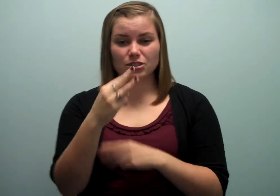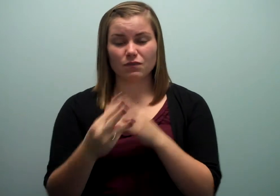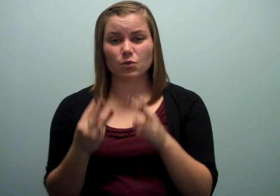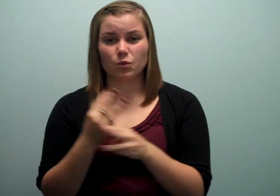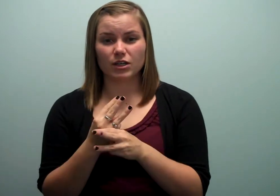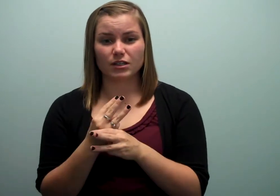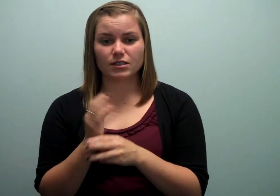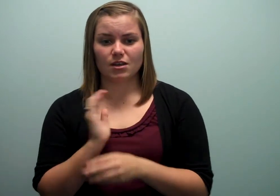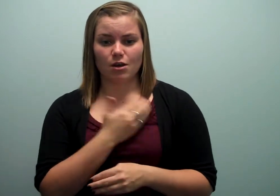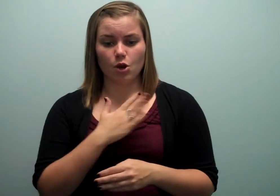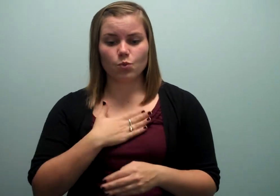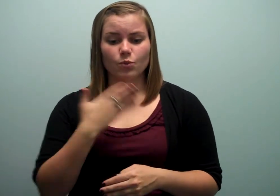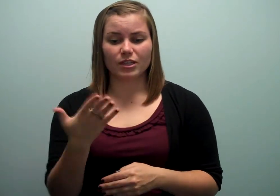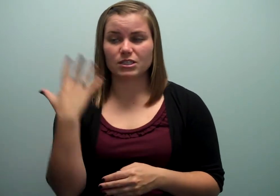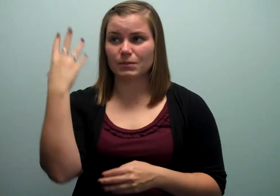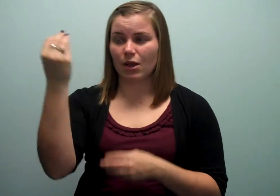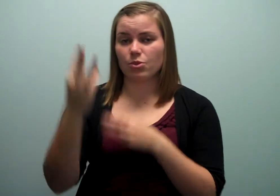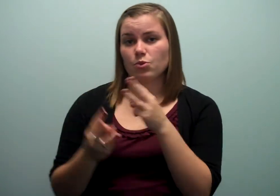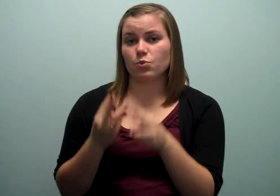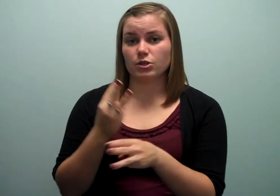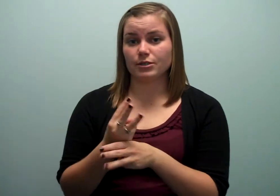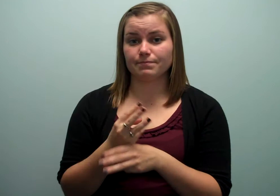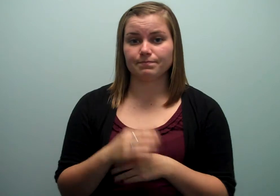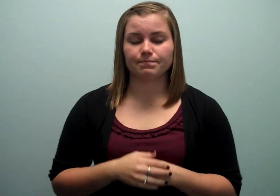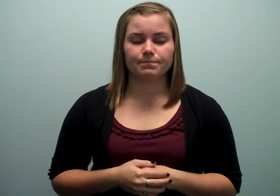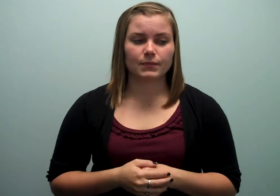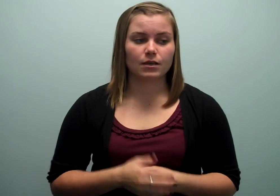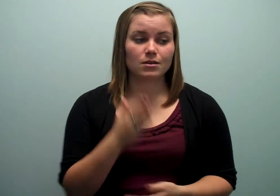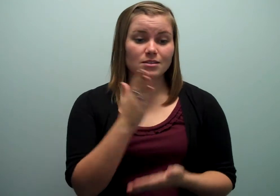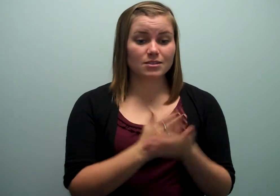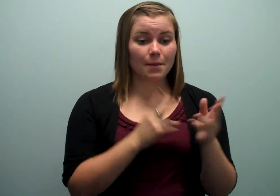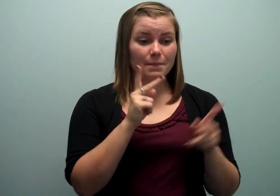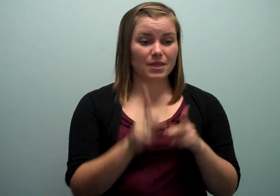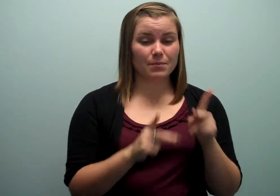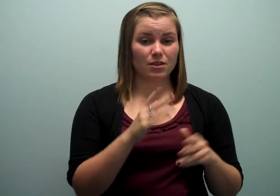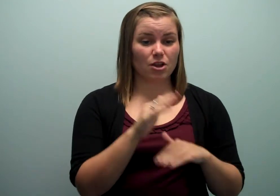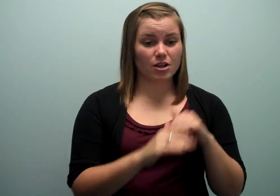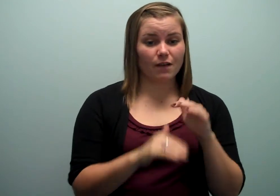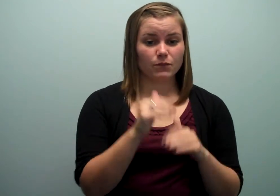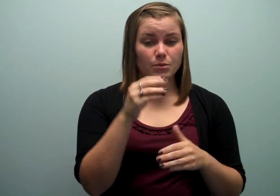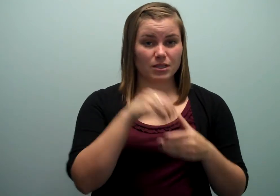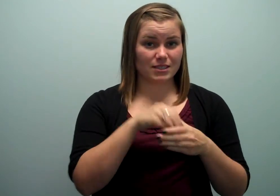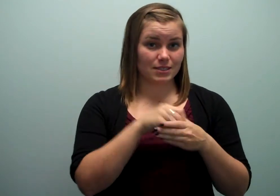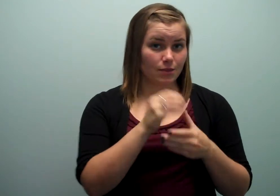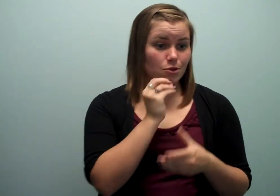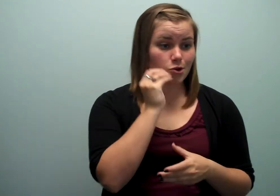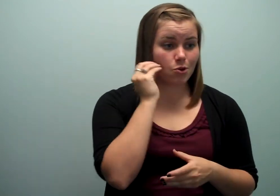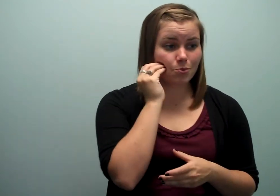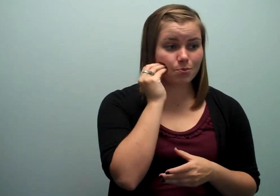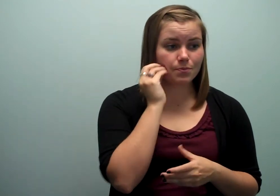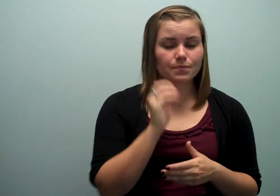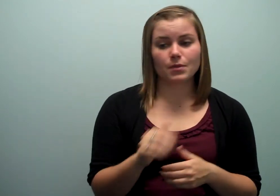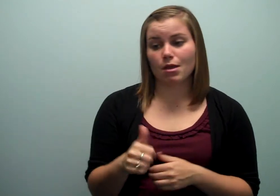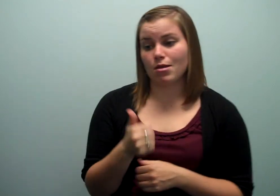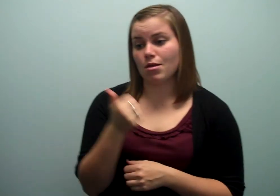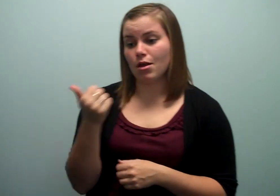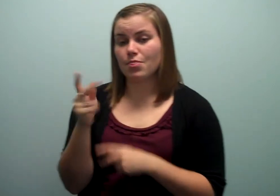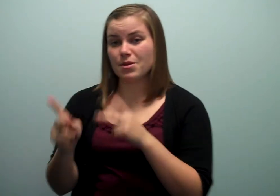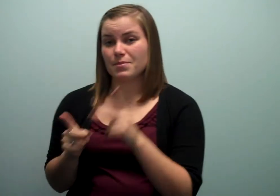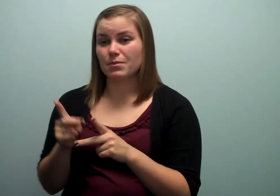out in the world. Some people are only comfortable in the confines of their own home. Others venture out into the